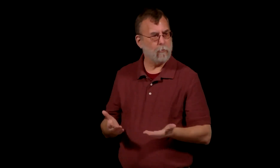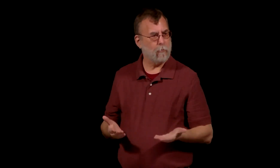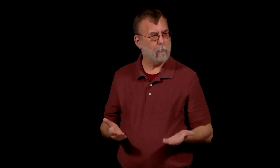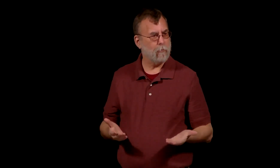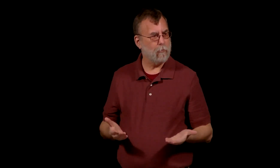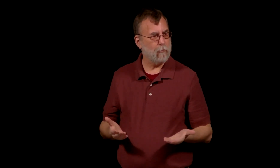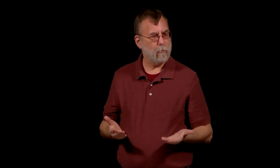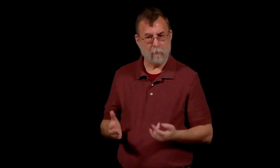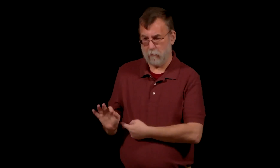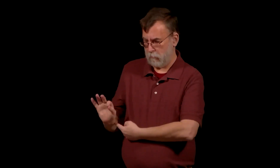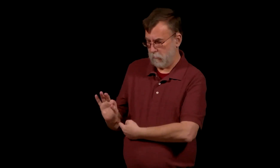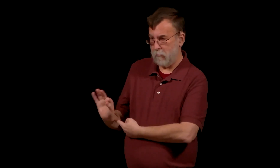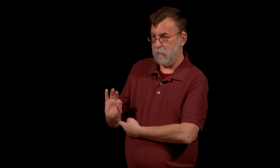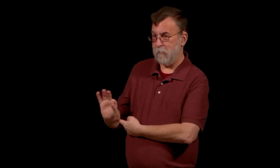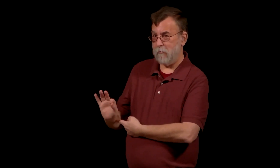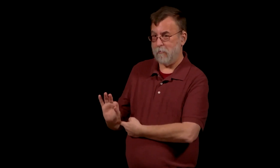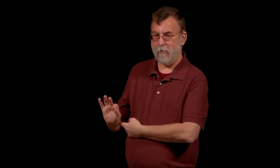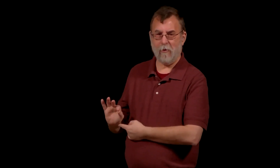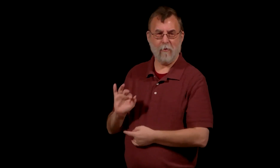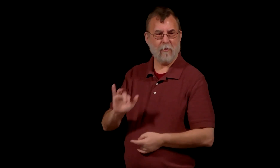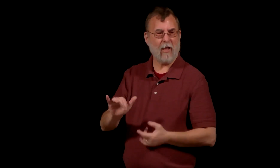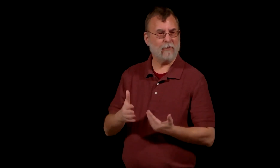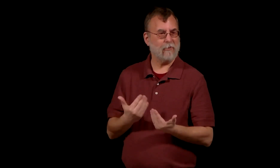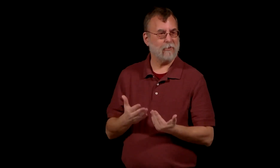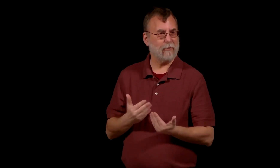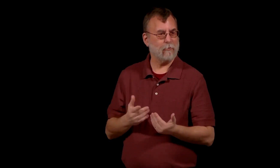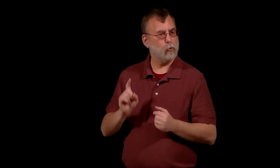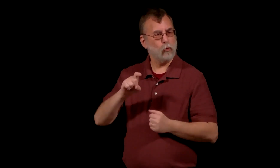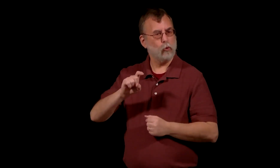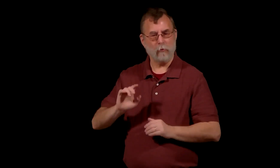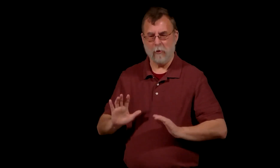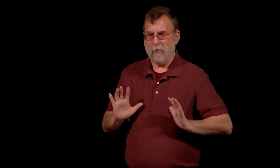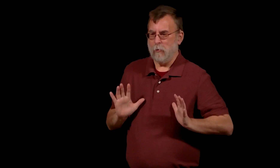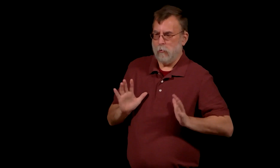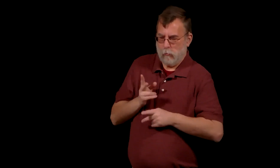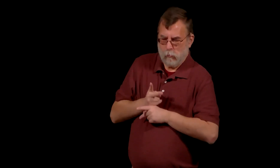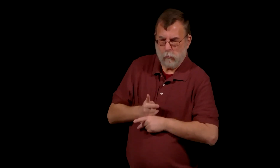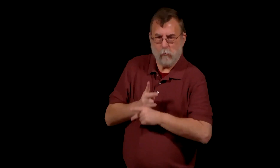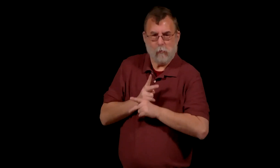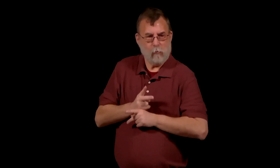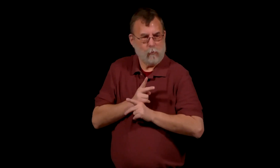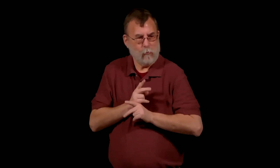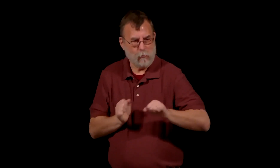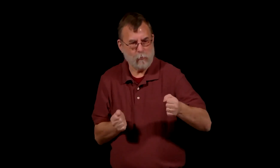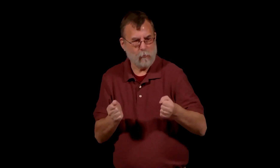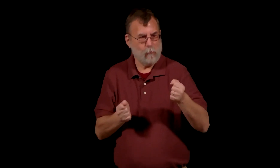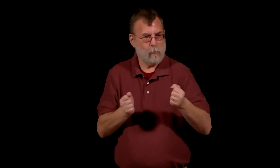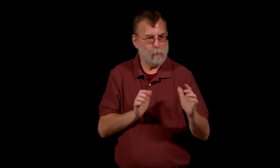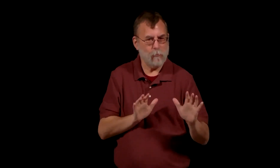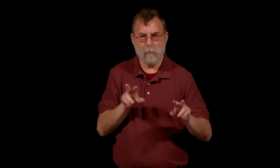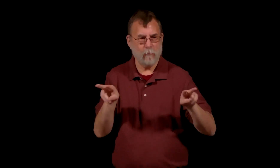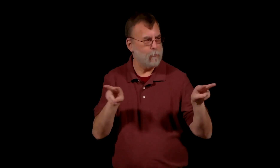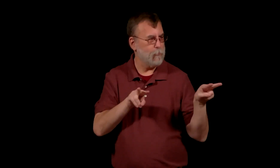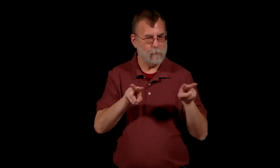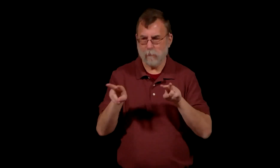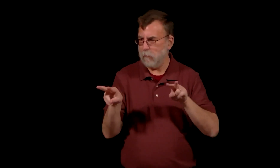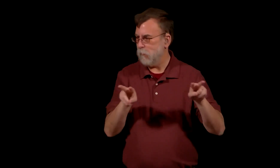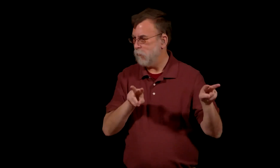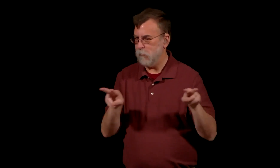Are we obeying God? If we're going a little too fast, oh, it's easy. Should we let off the brakes and be careful?